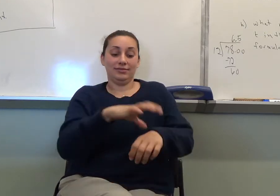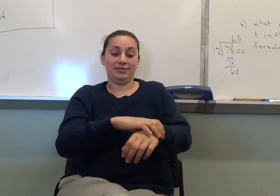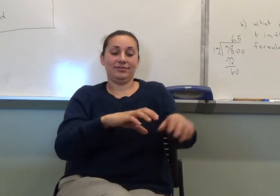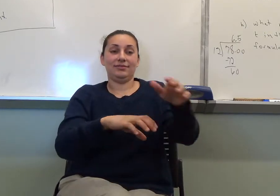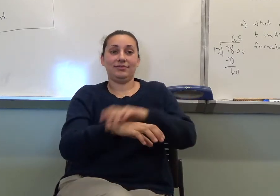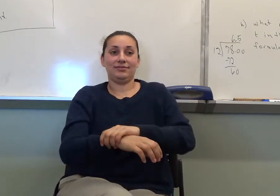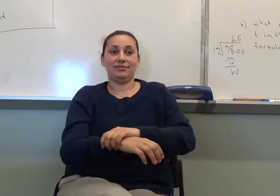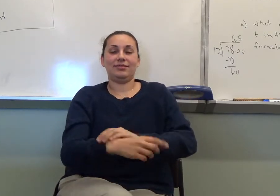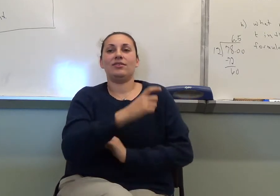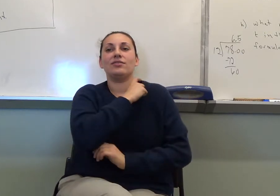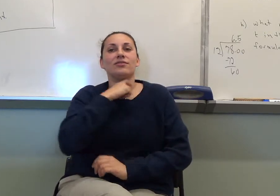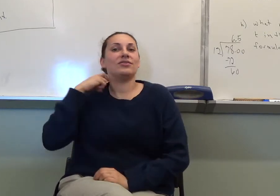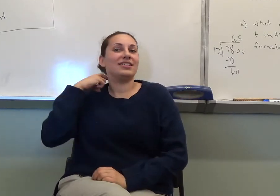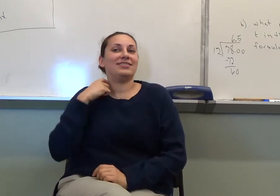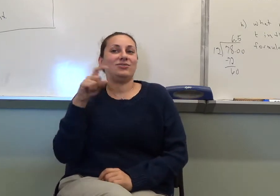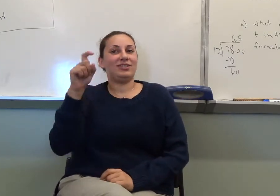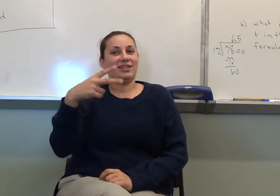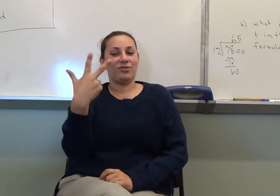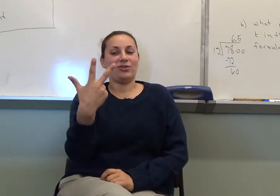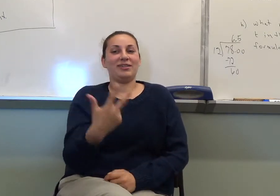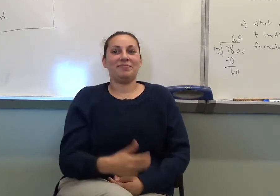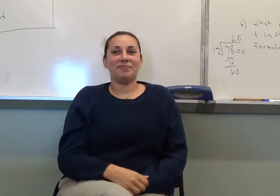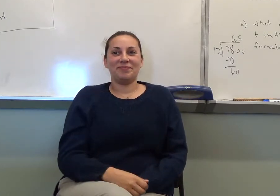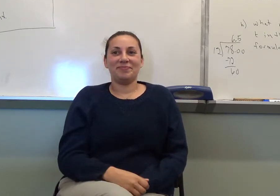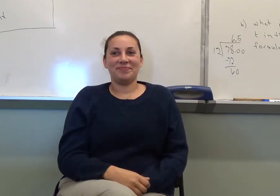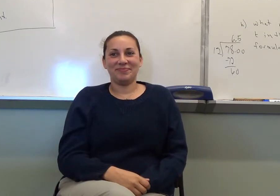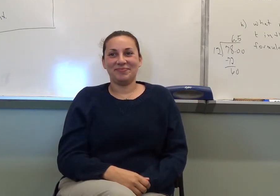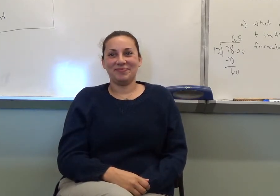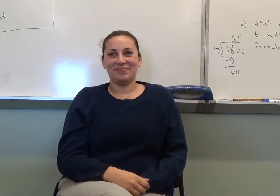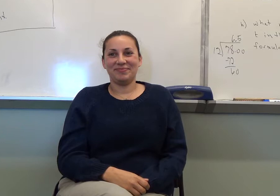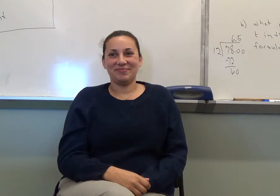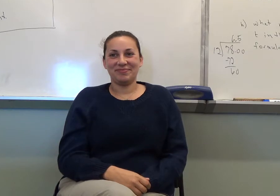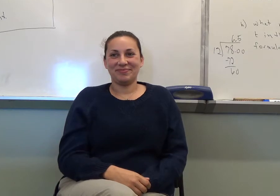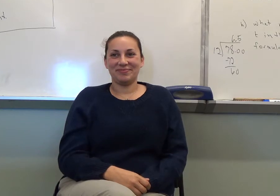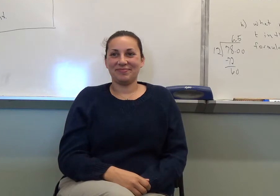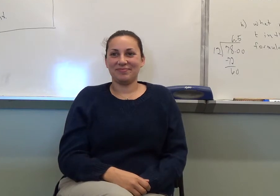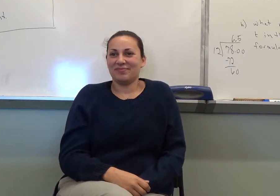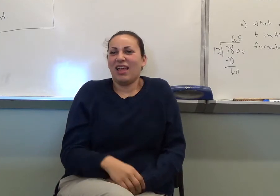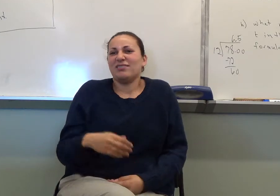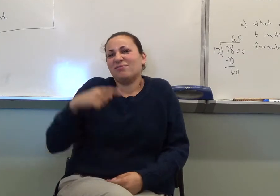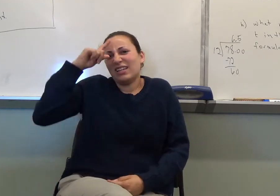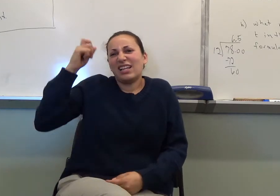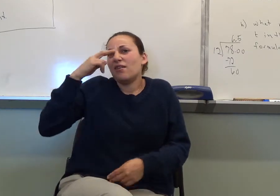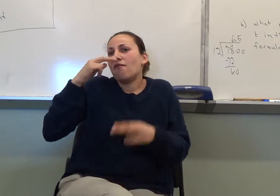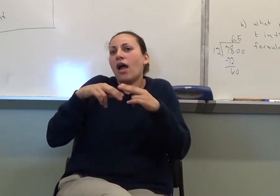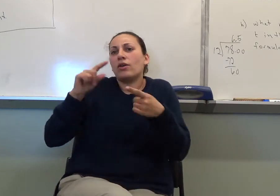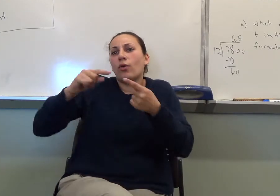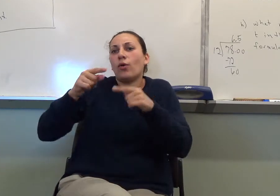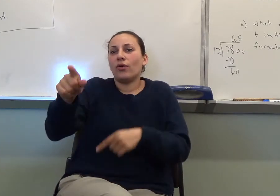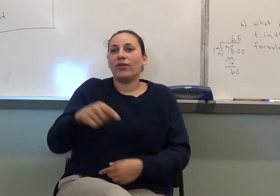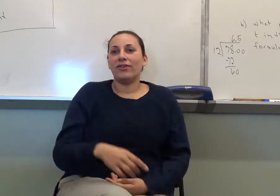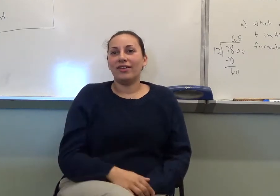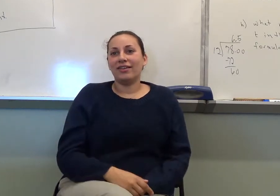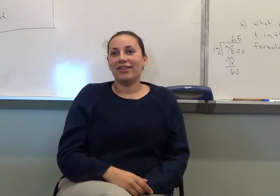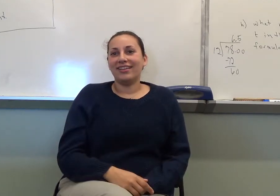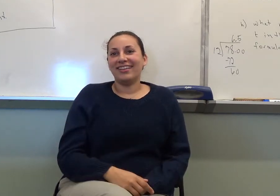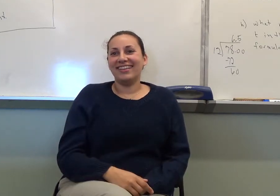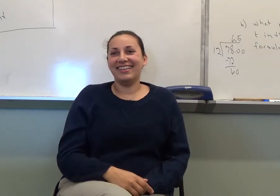book, and I think you brought this up yesterday, this is compounded